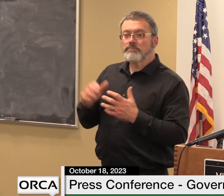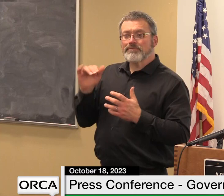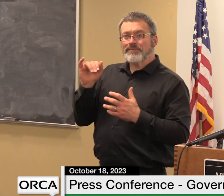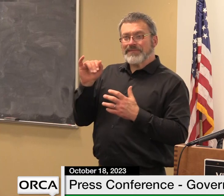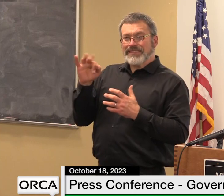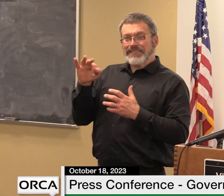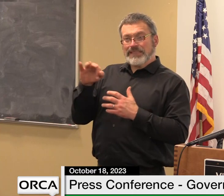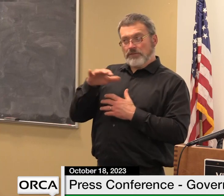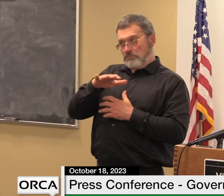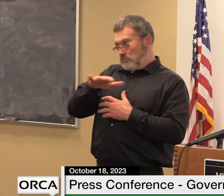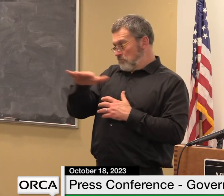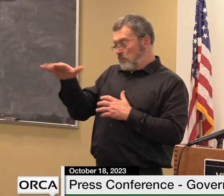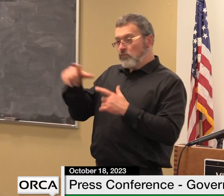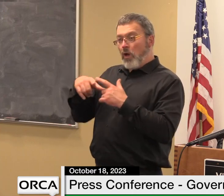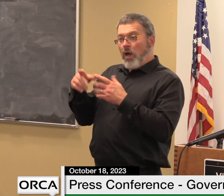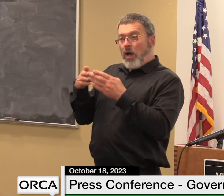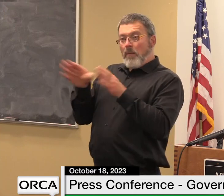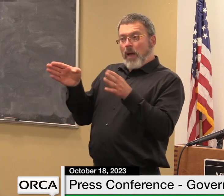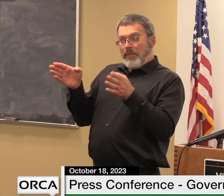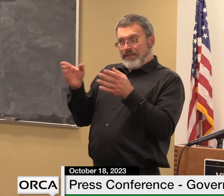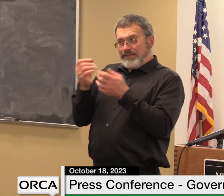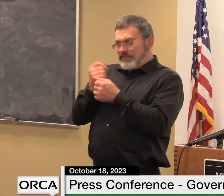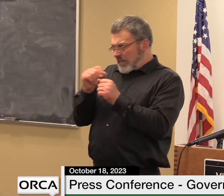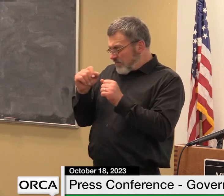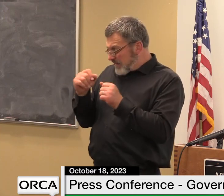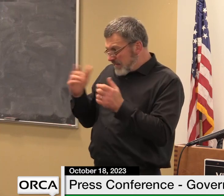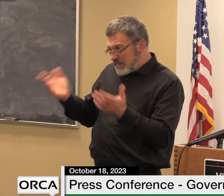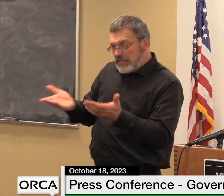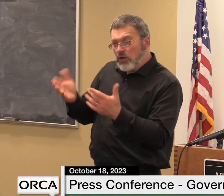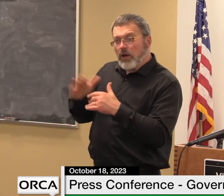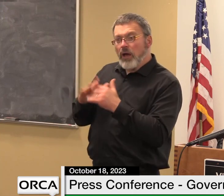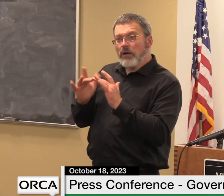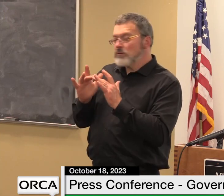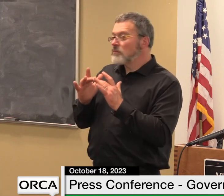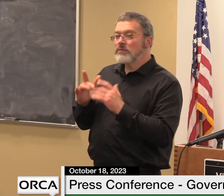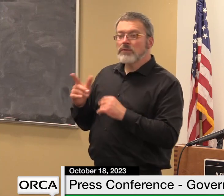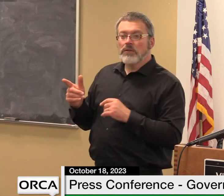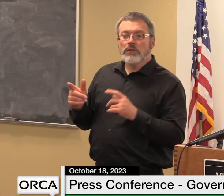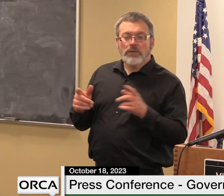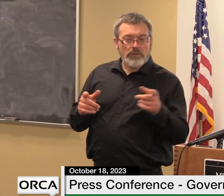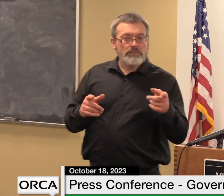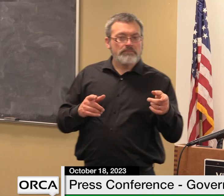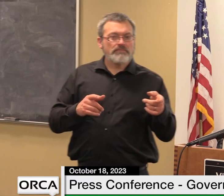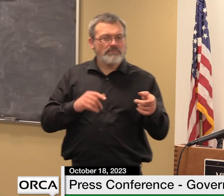safety is on at this point in time. Commissioner Morrison, is that something you can